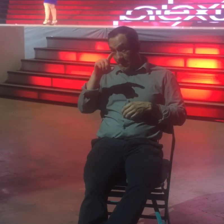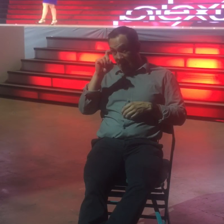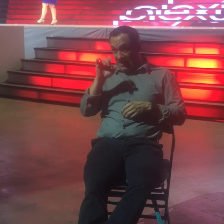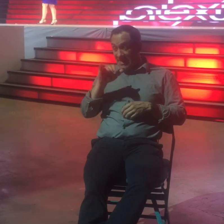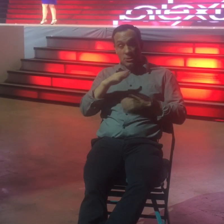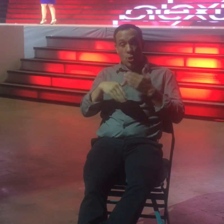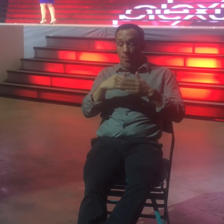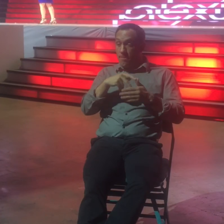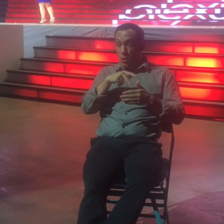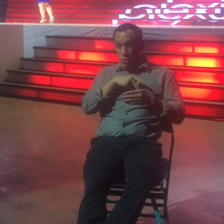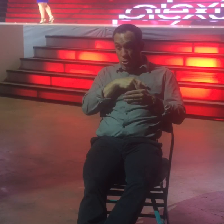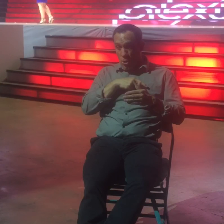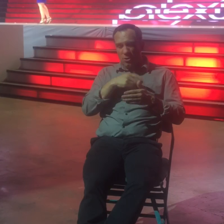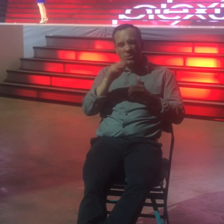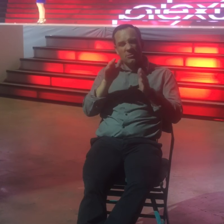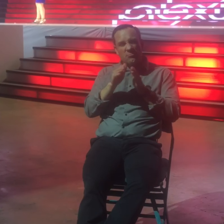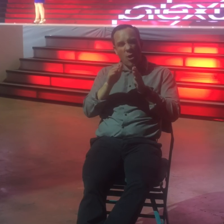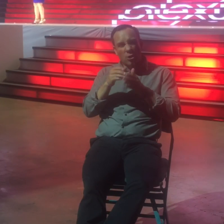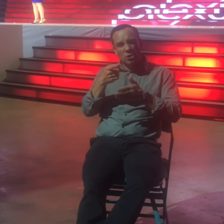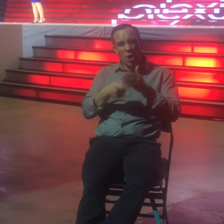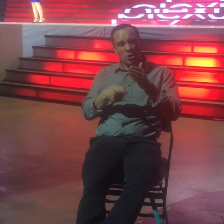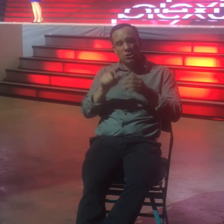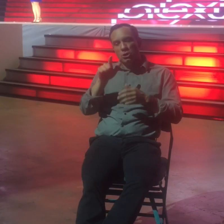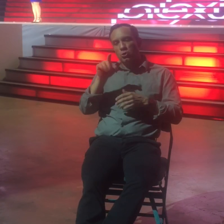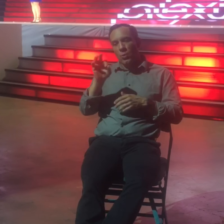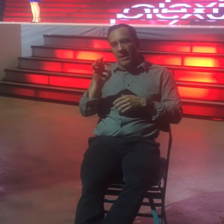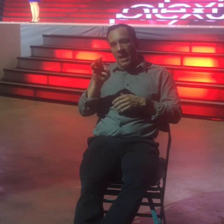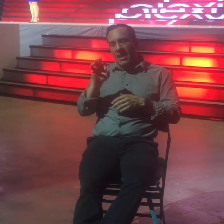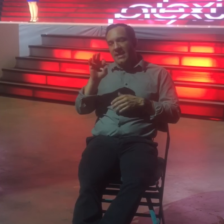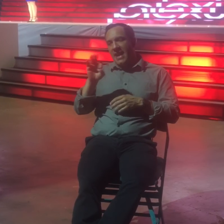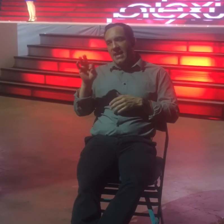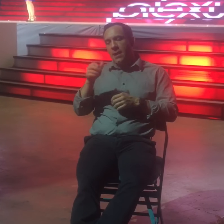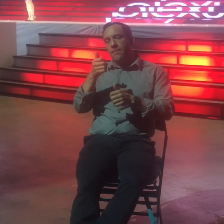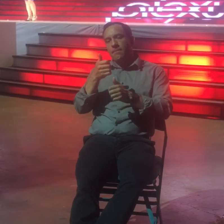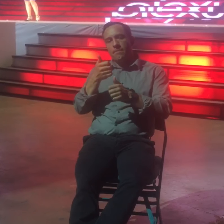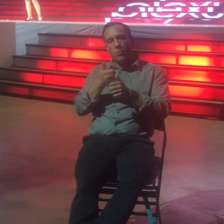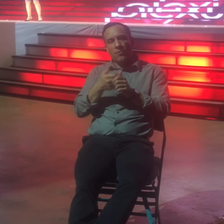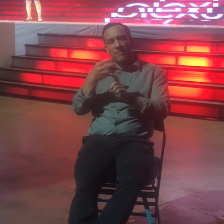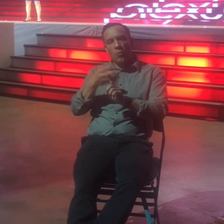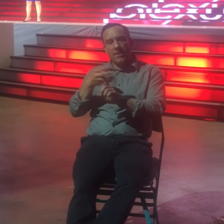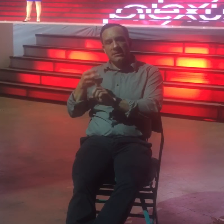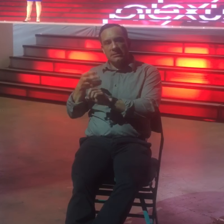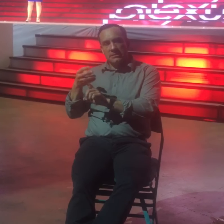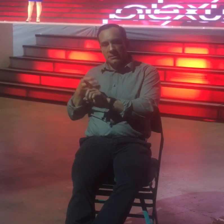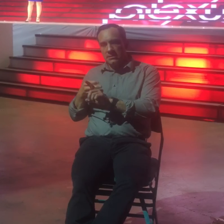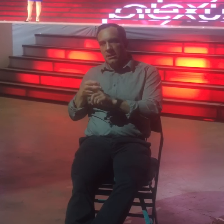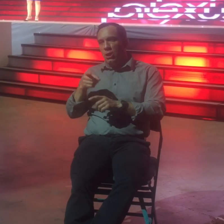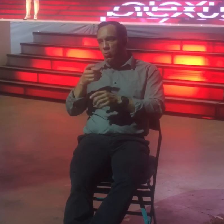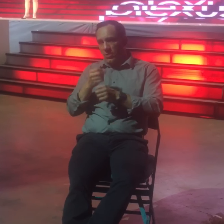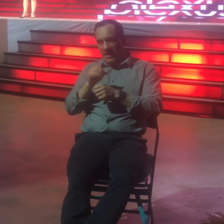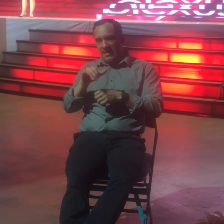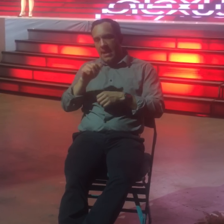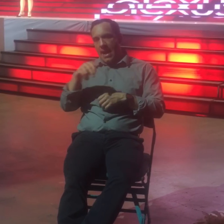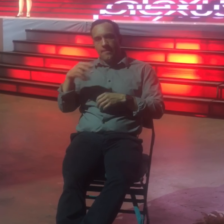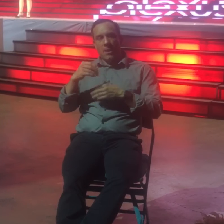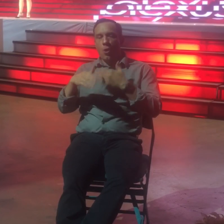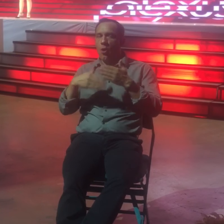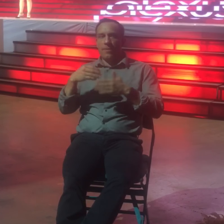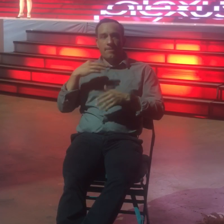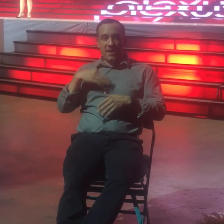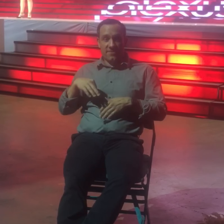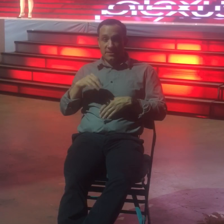app. The fee is just $29.99 a quarter. And for that, you'll get the app and all of the benefits that we just